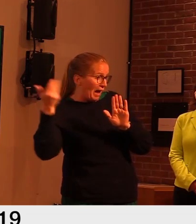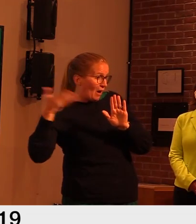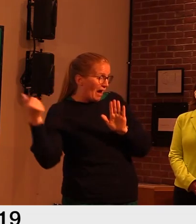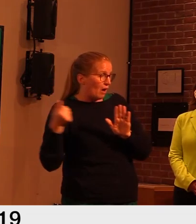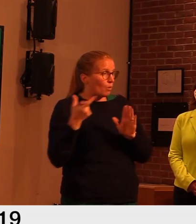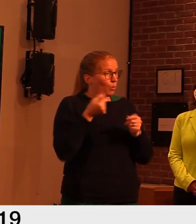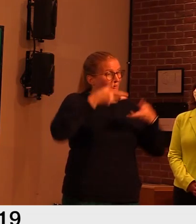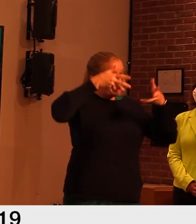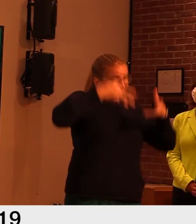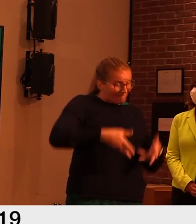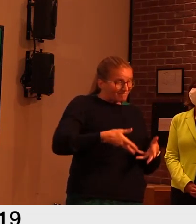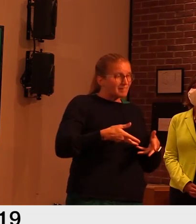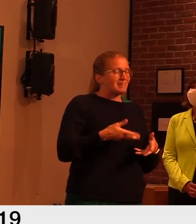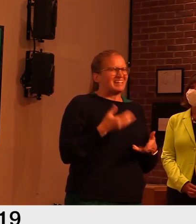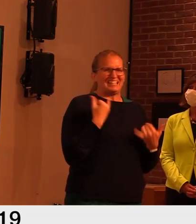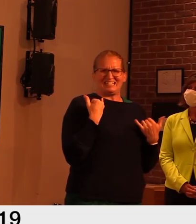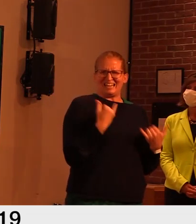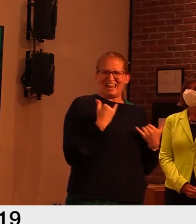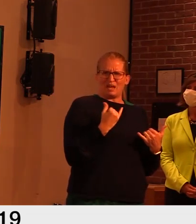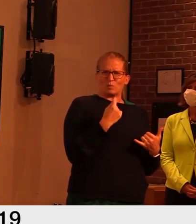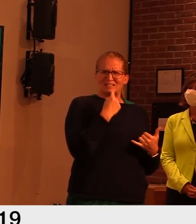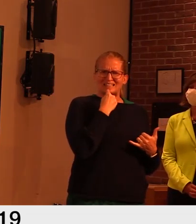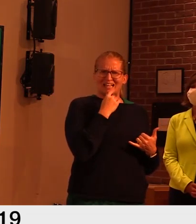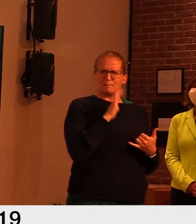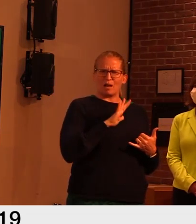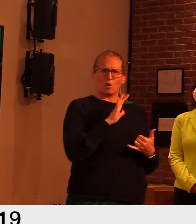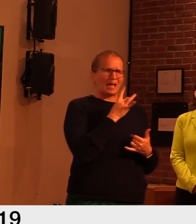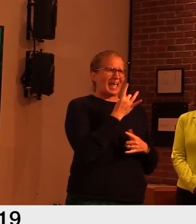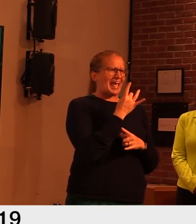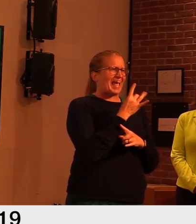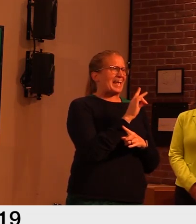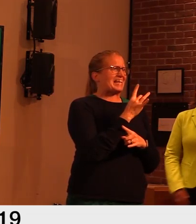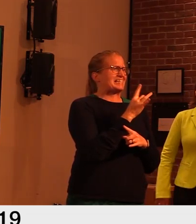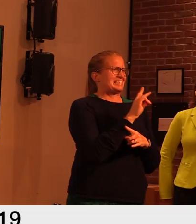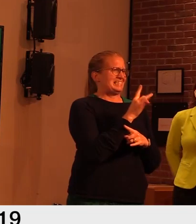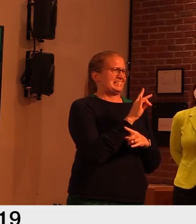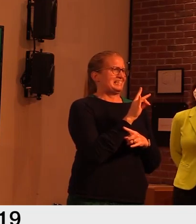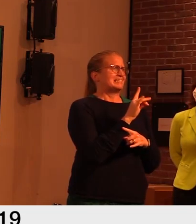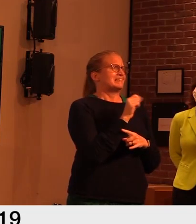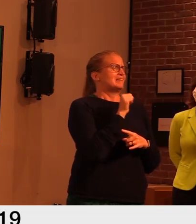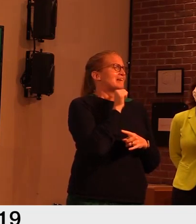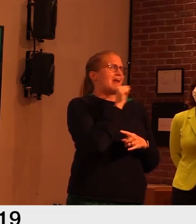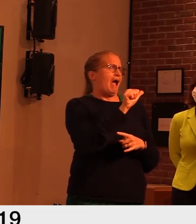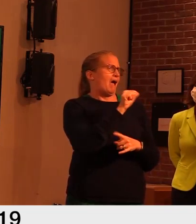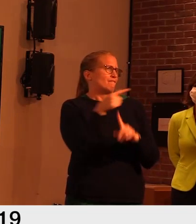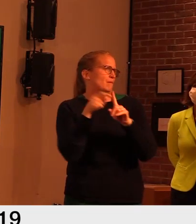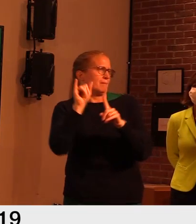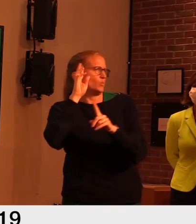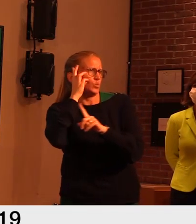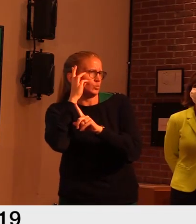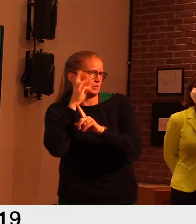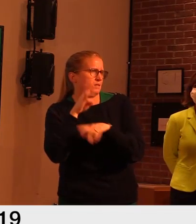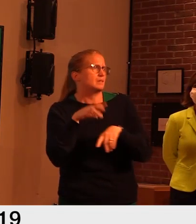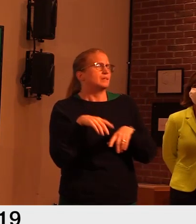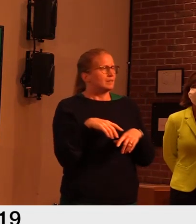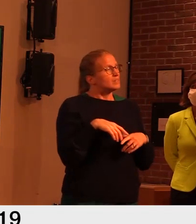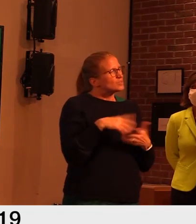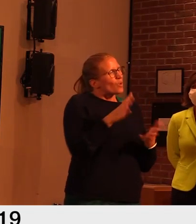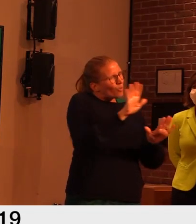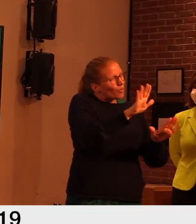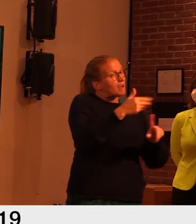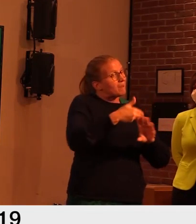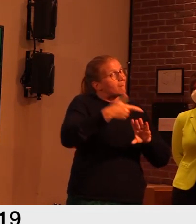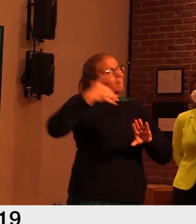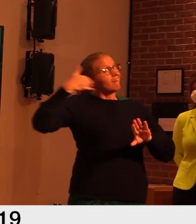52 range and then the 84 range. And then this week, you know, 27. If you pull out the cases related to the outbreak, you